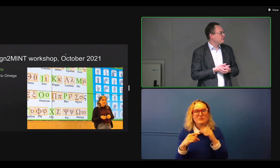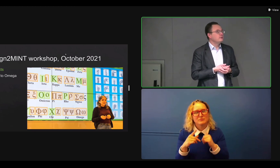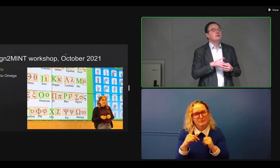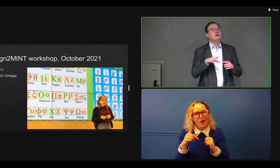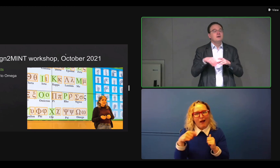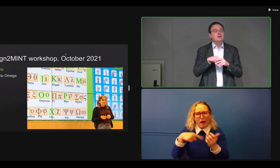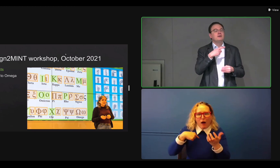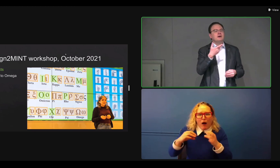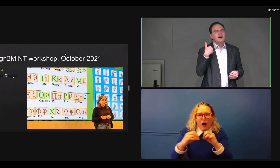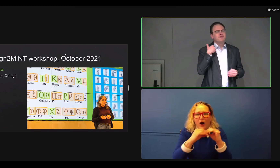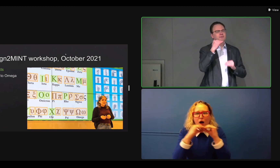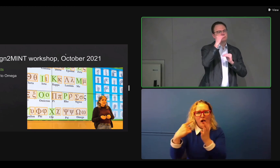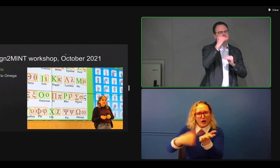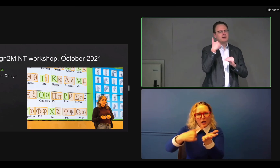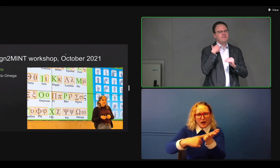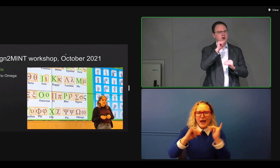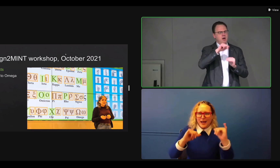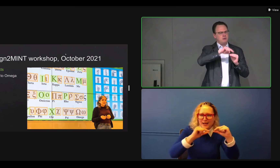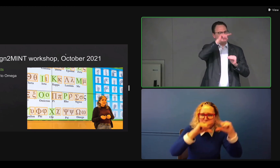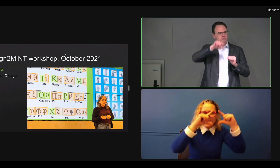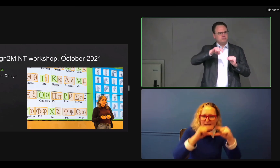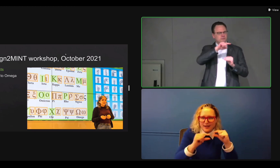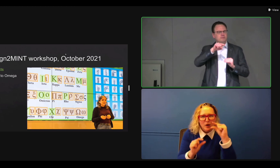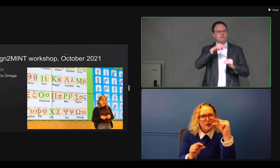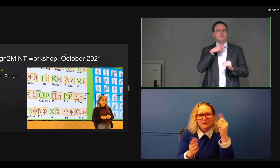do have a different meaning.